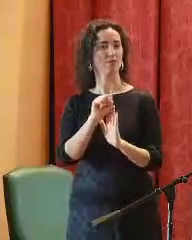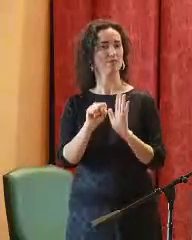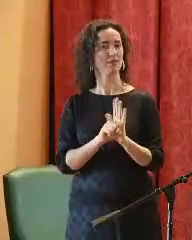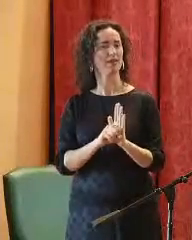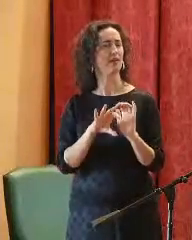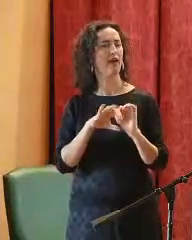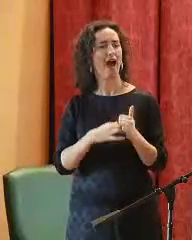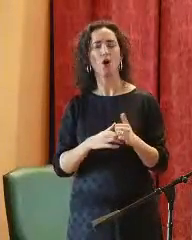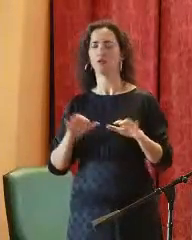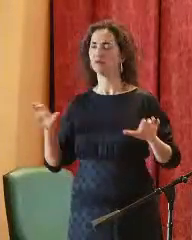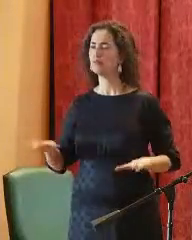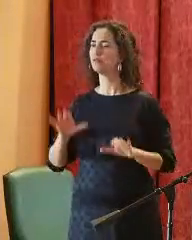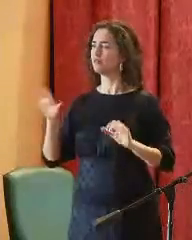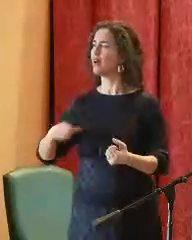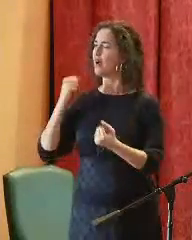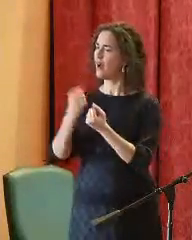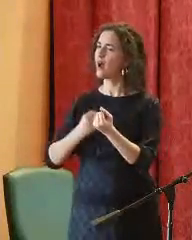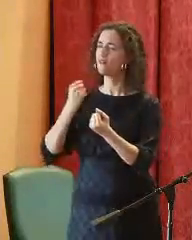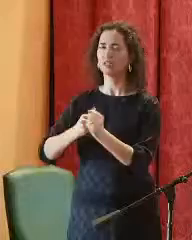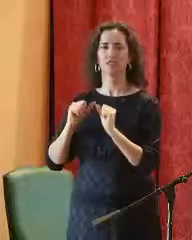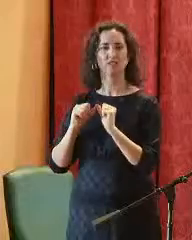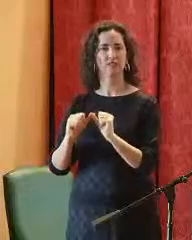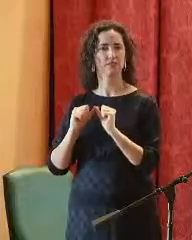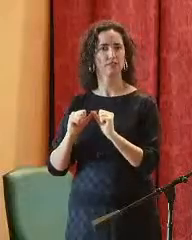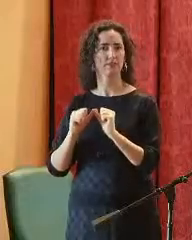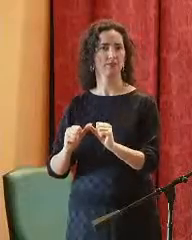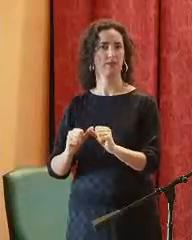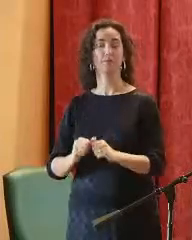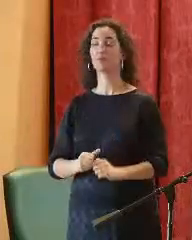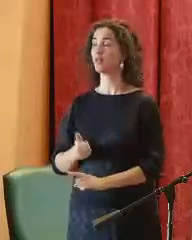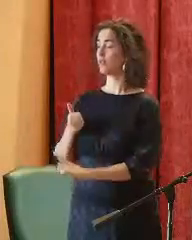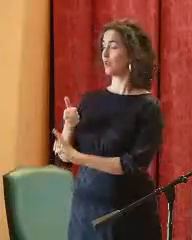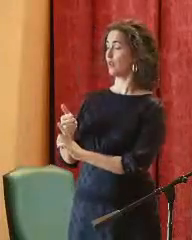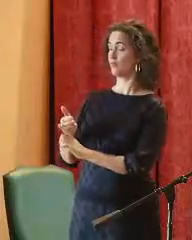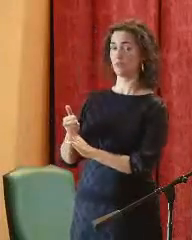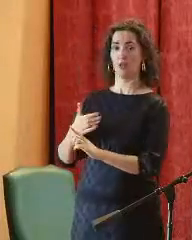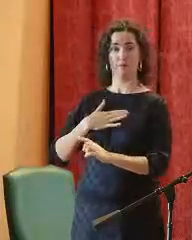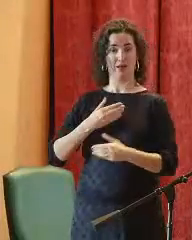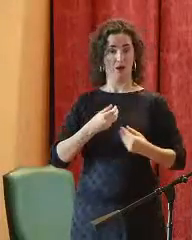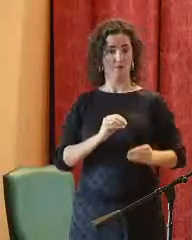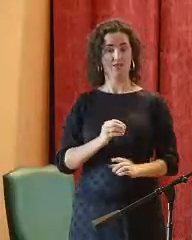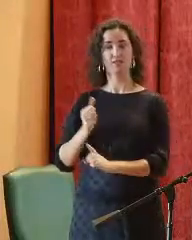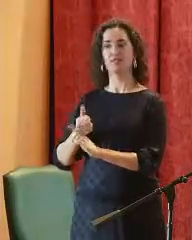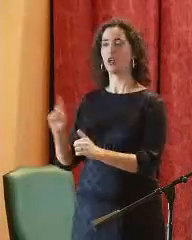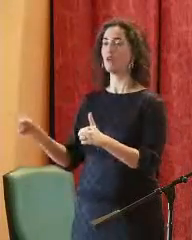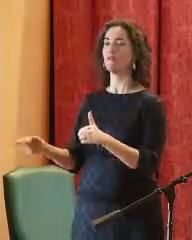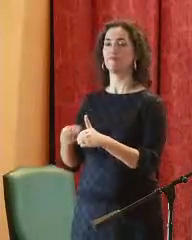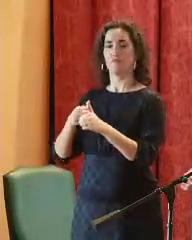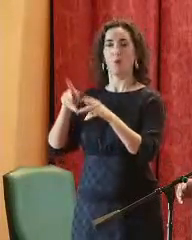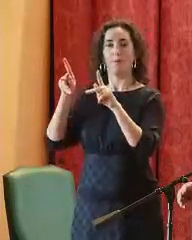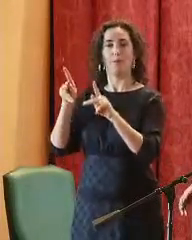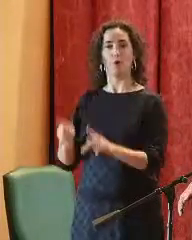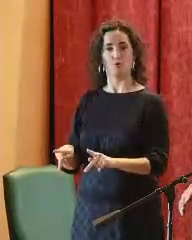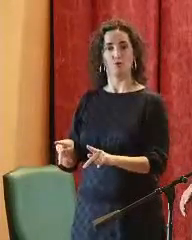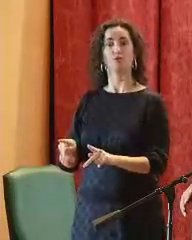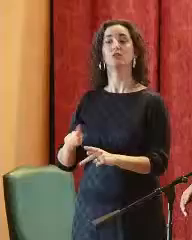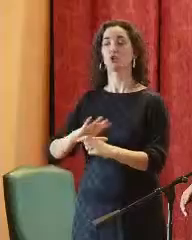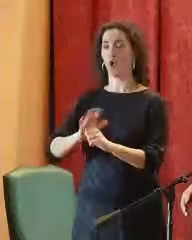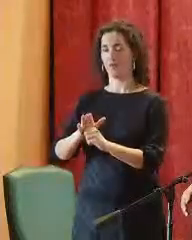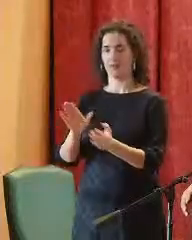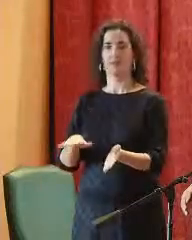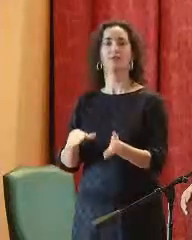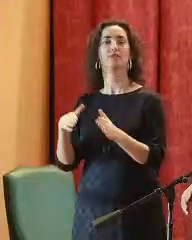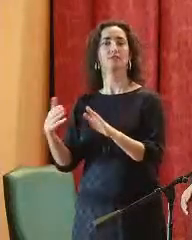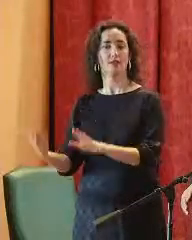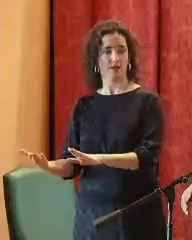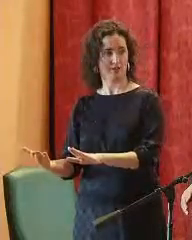tireless advocacy. She was the very first person in my office who died of COVID